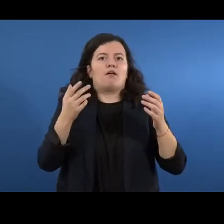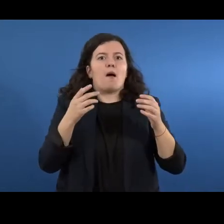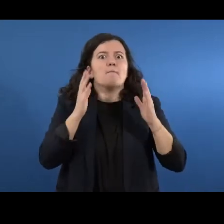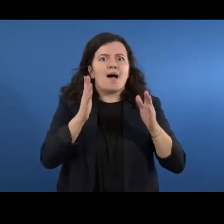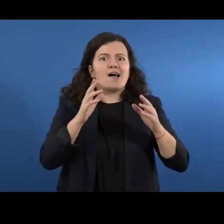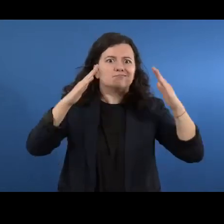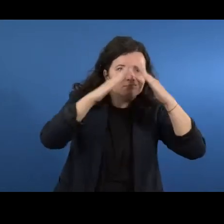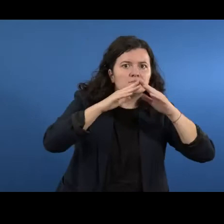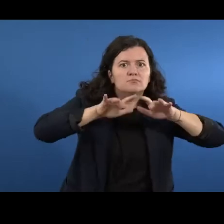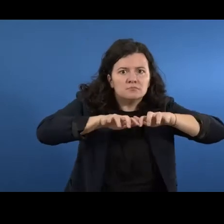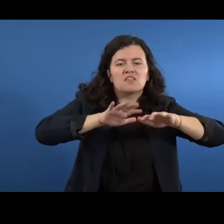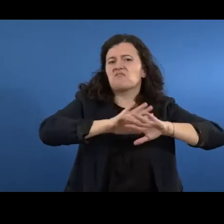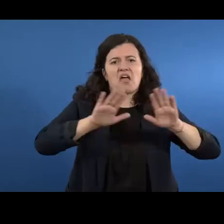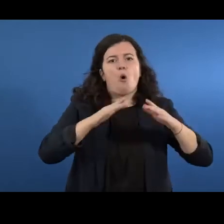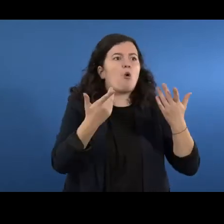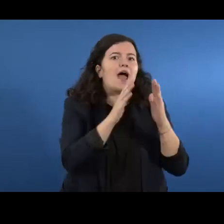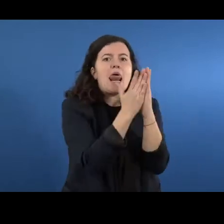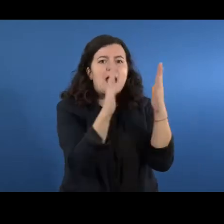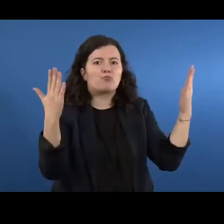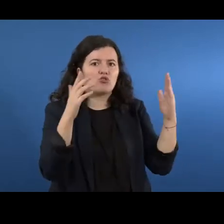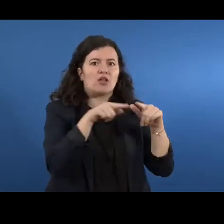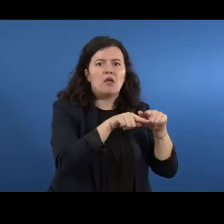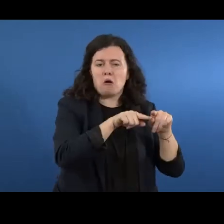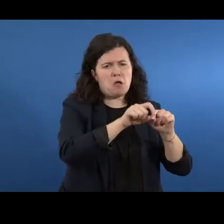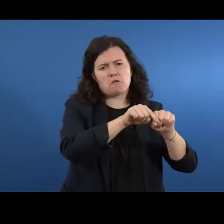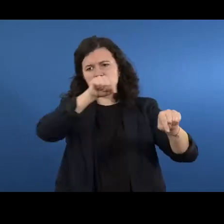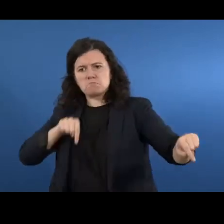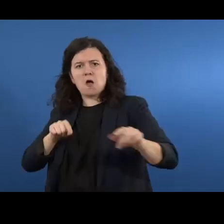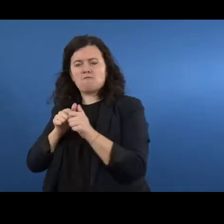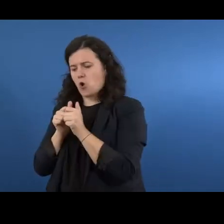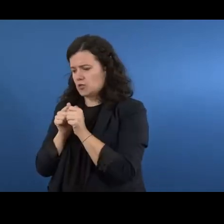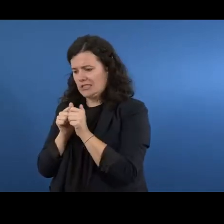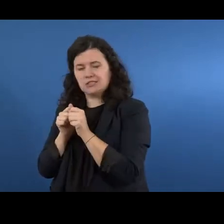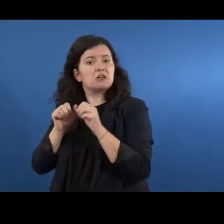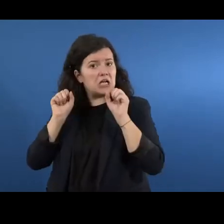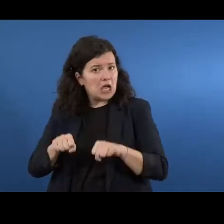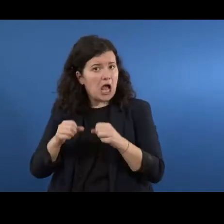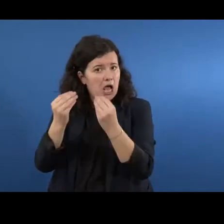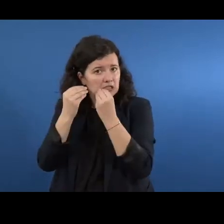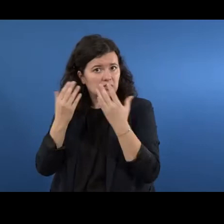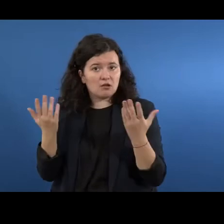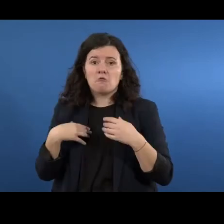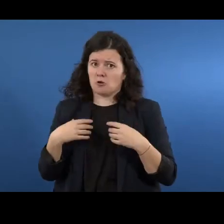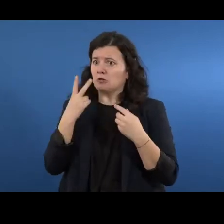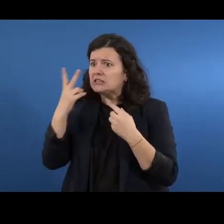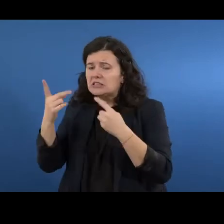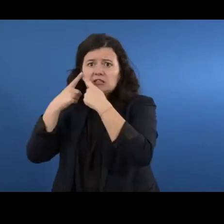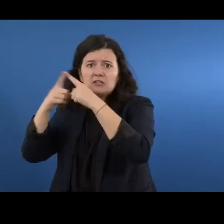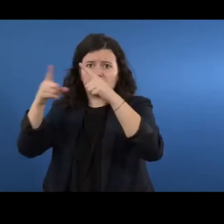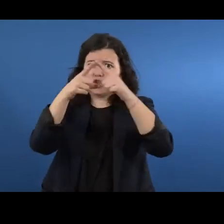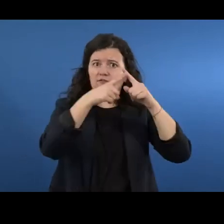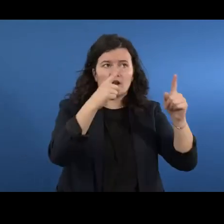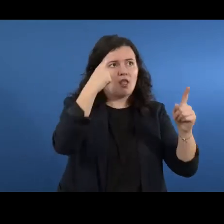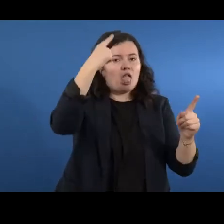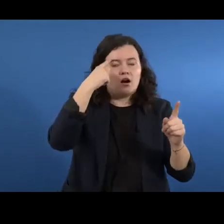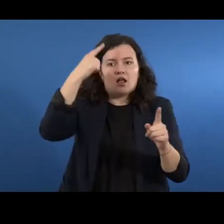And even though you know, providers have done a really good job in that, there are still a lot